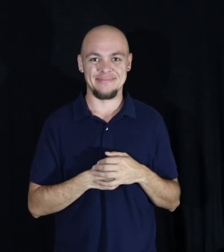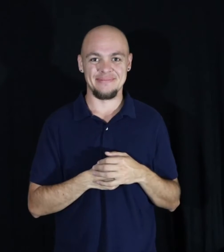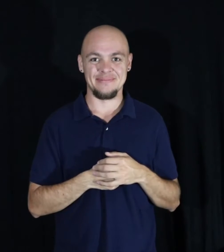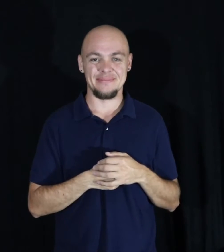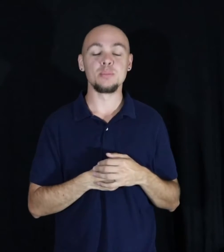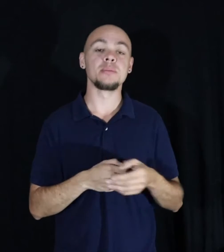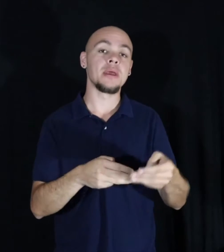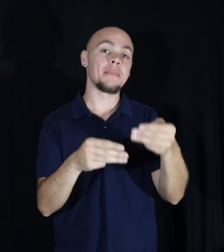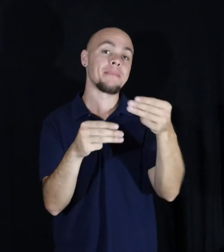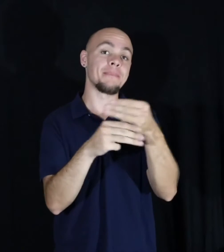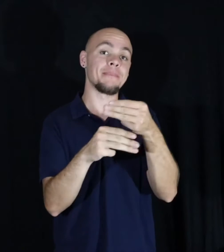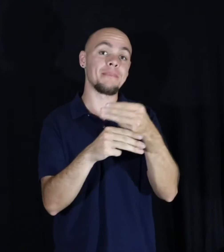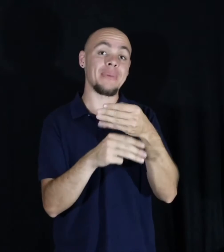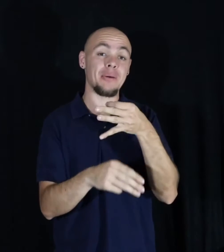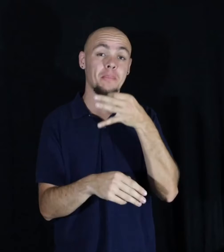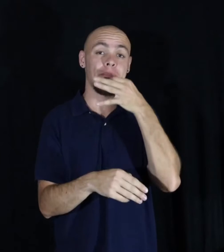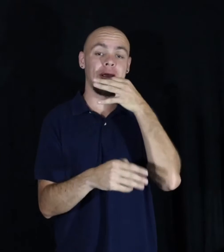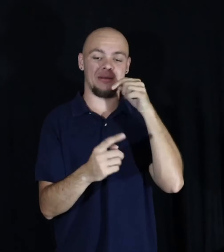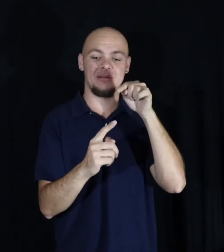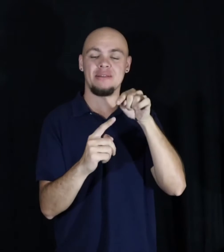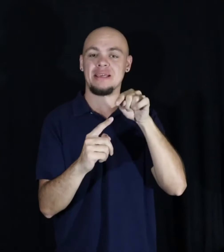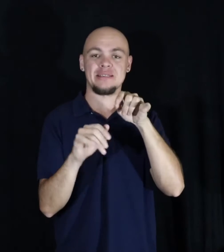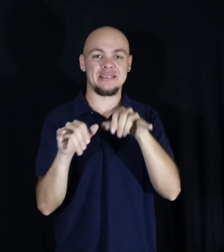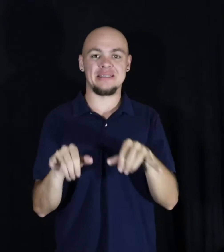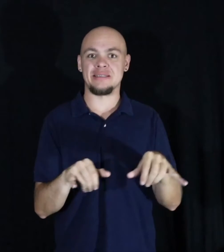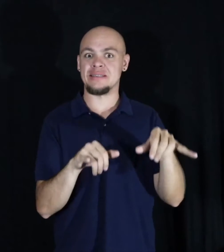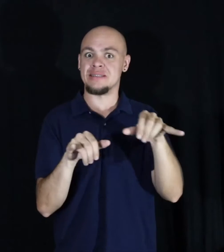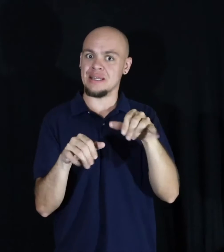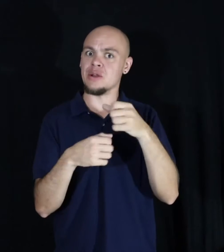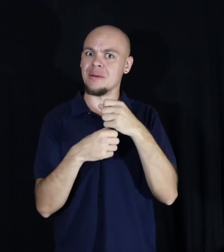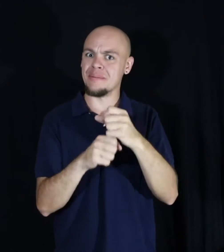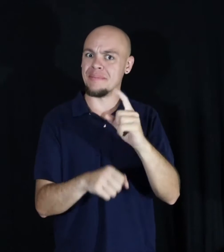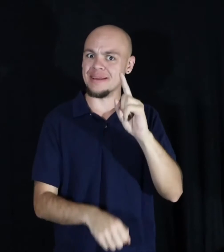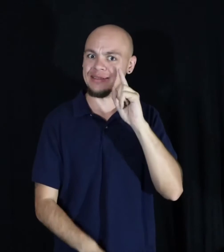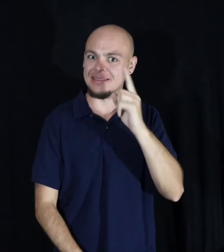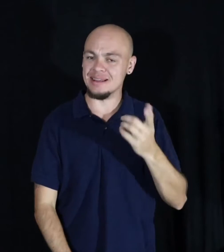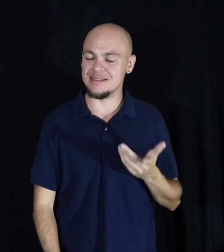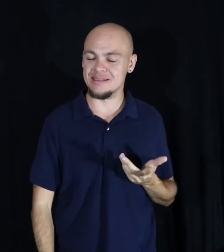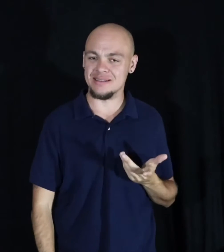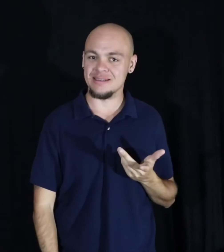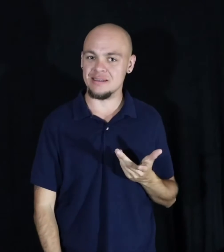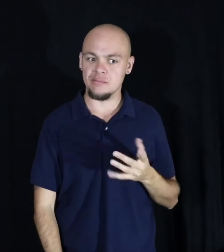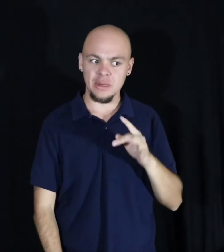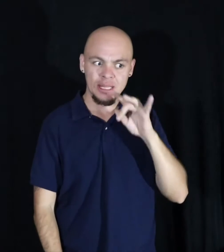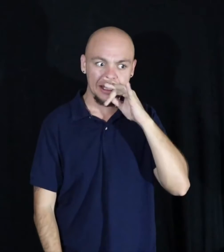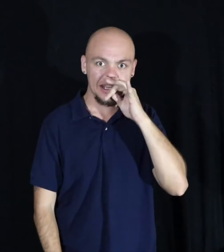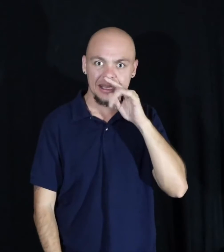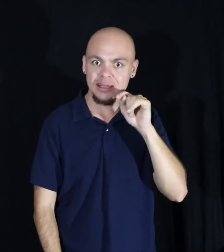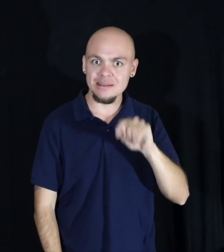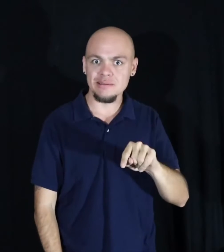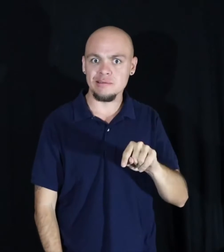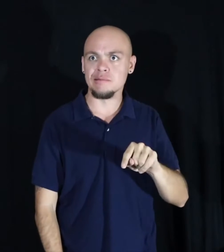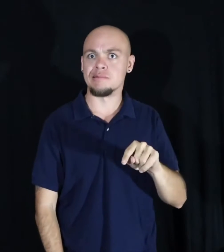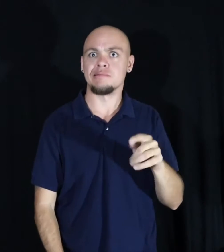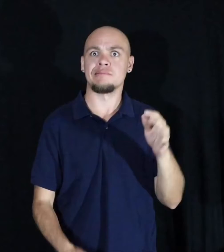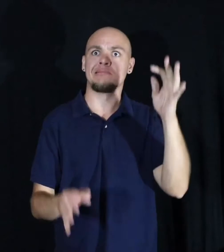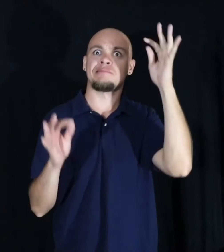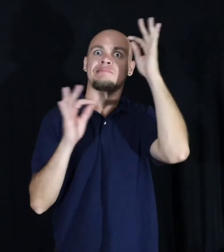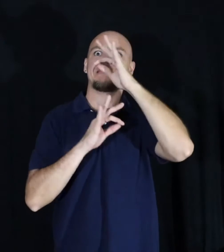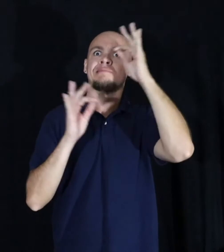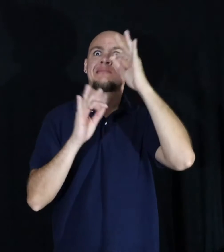To a math expert, this standard makes sense. But to a kid, it's absolute